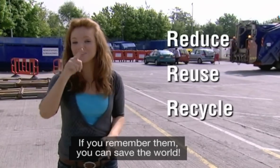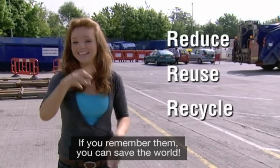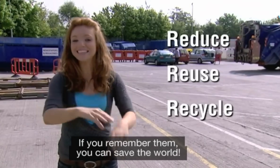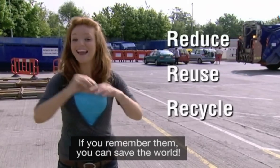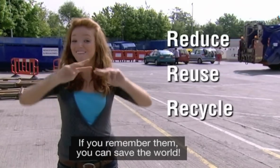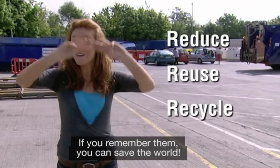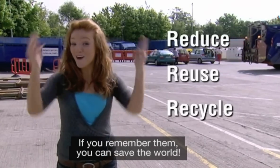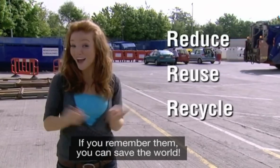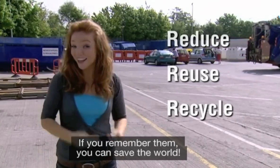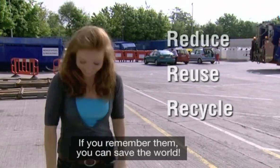them, you can save the world.